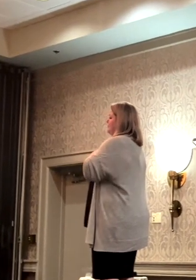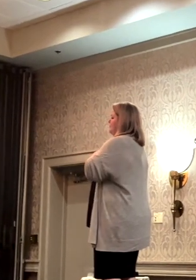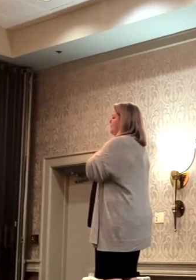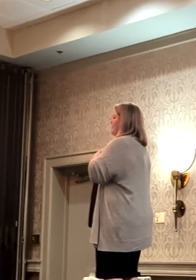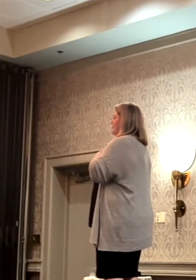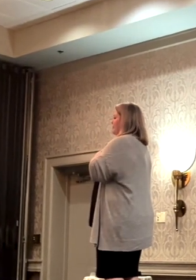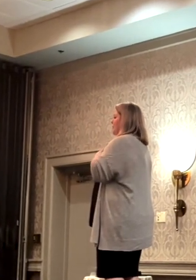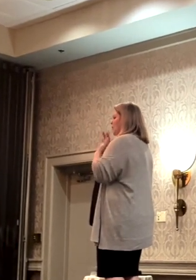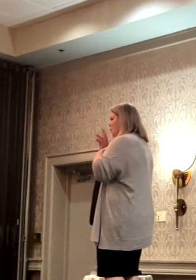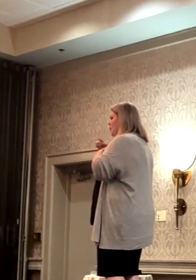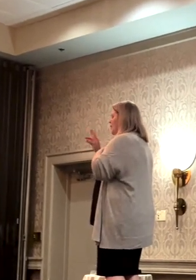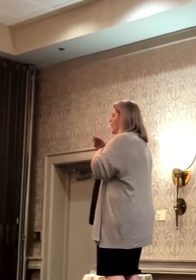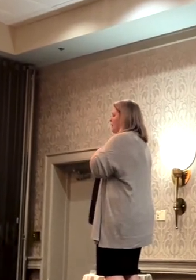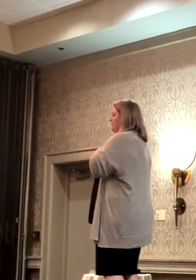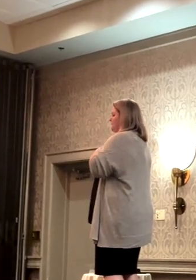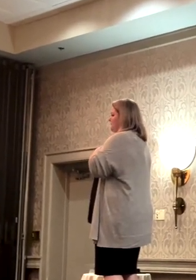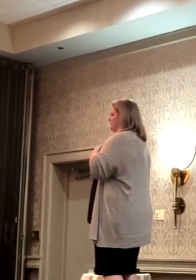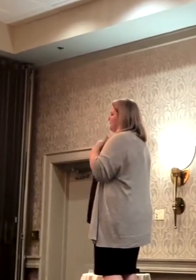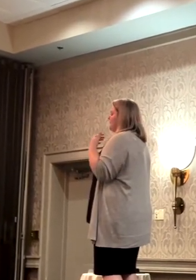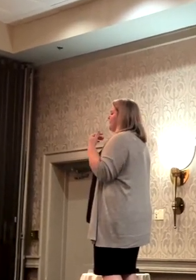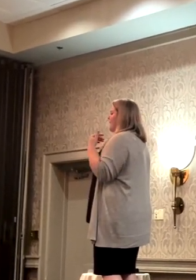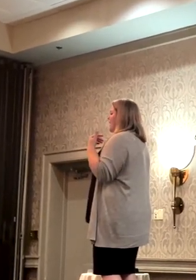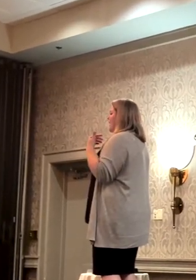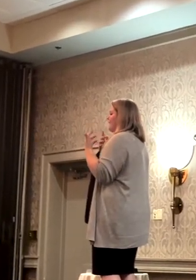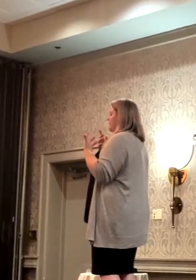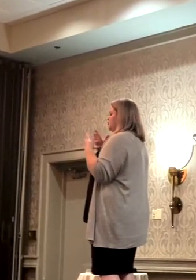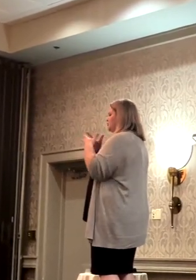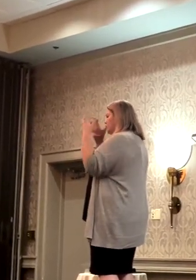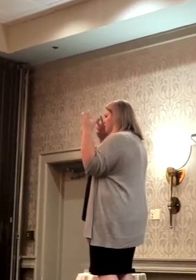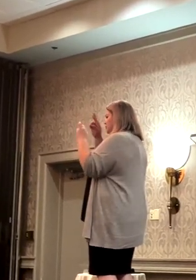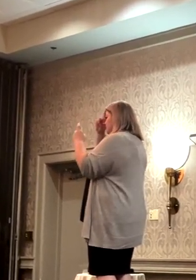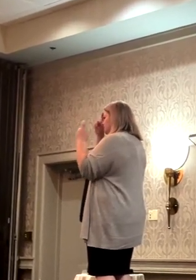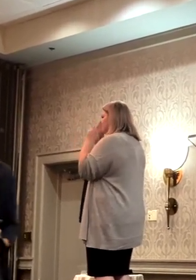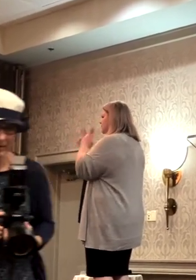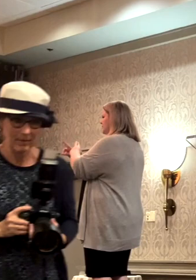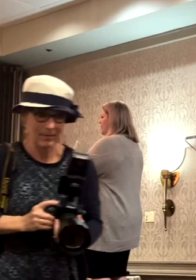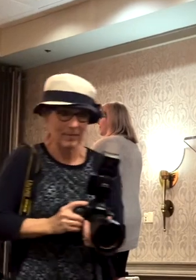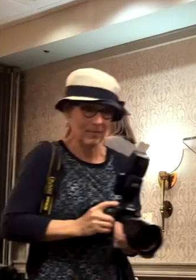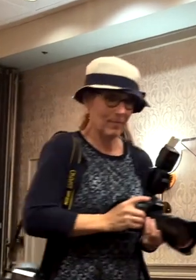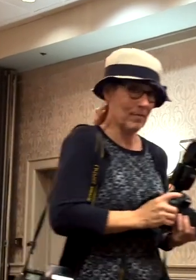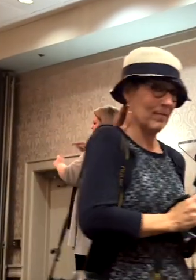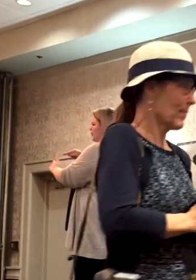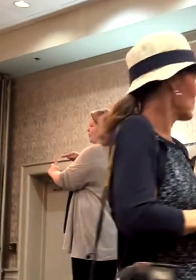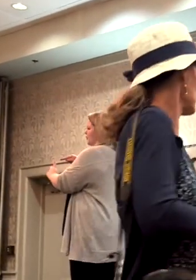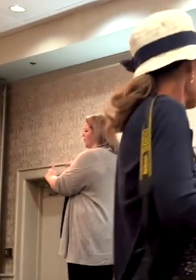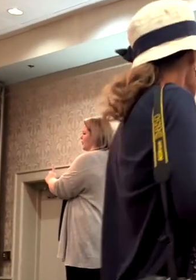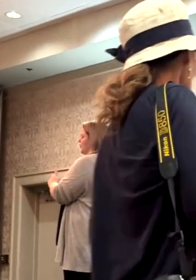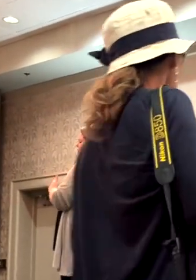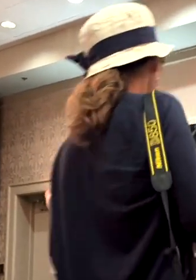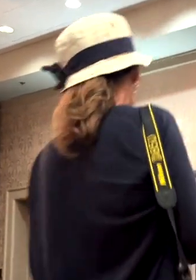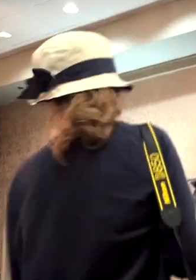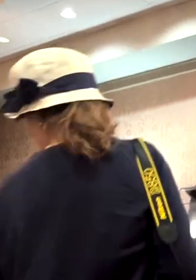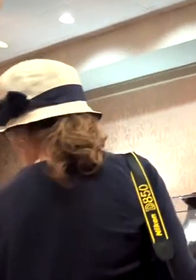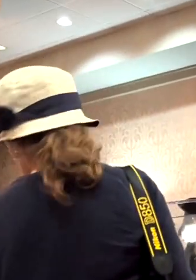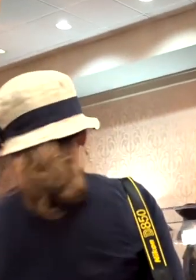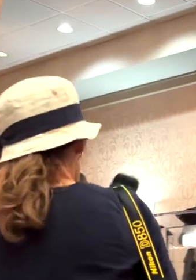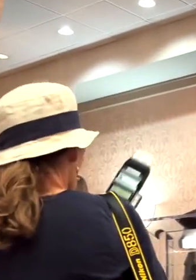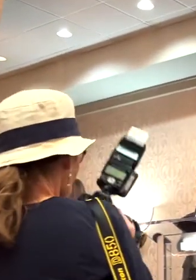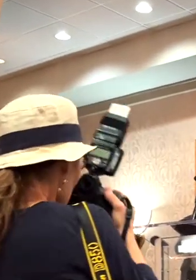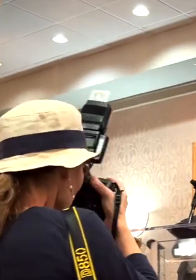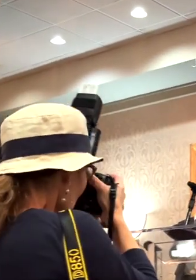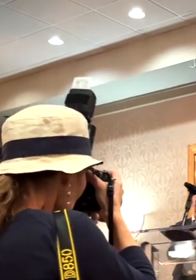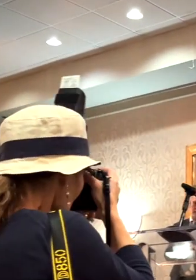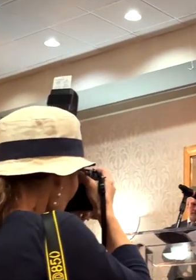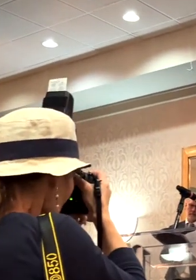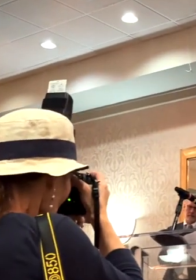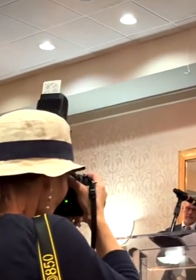so flattered. I have the greatest respect for Judge Goldberg, and I admire her.